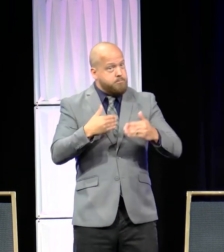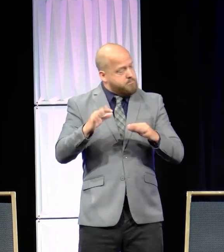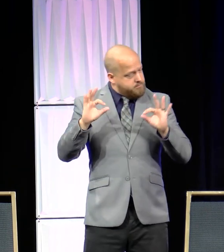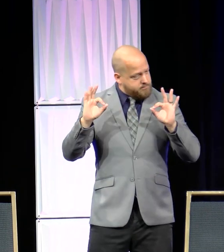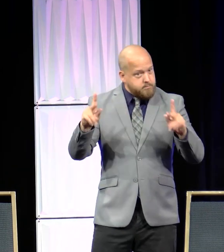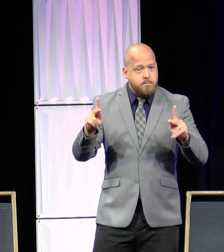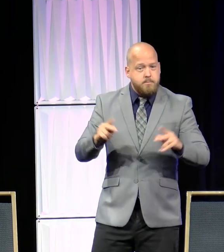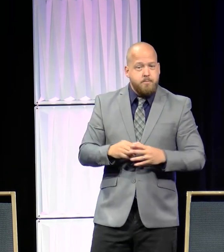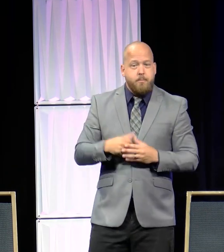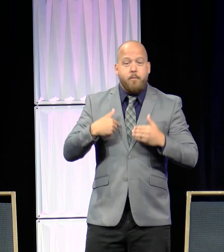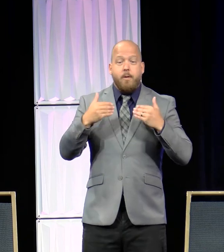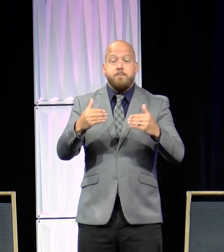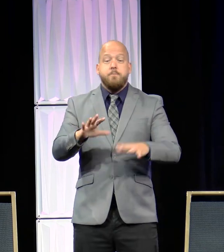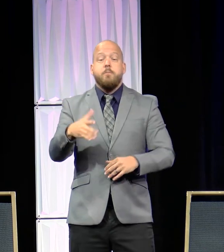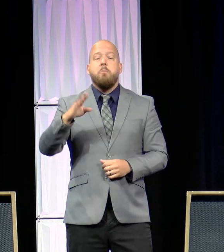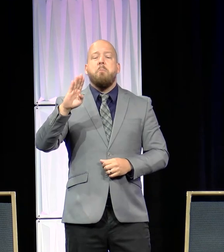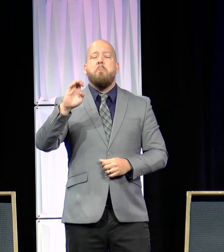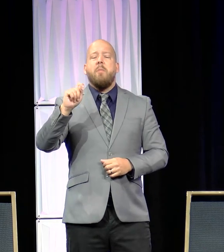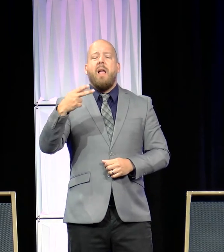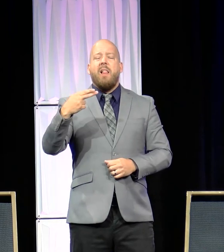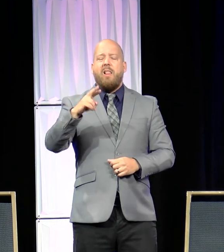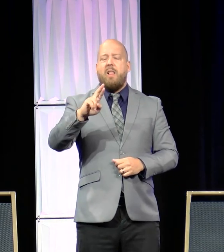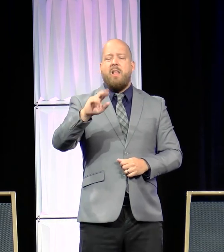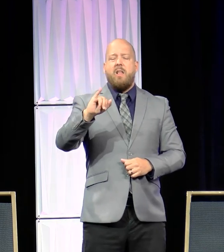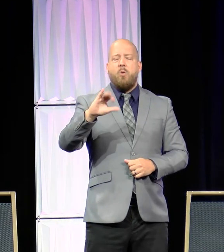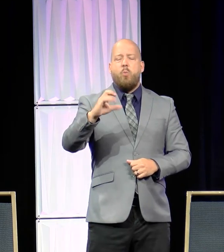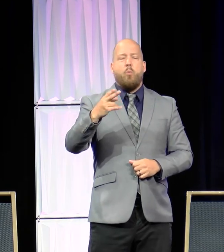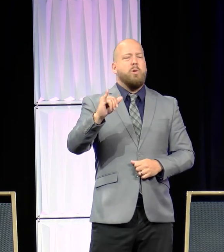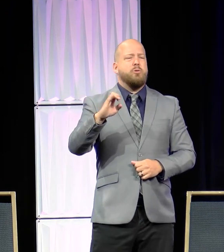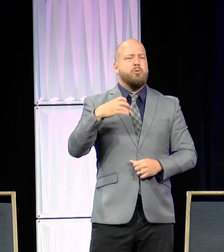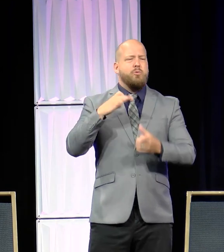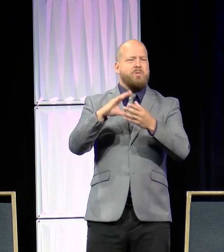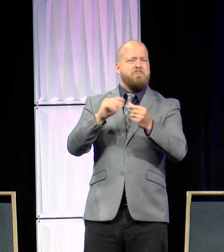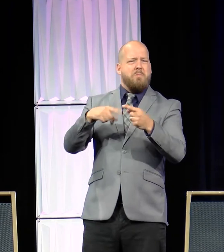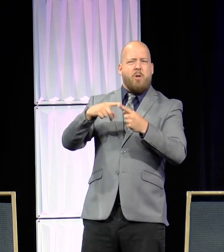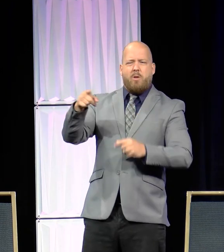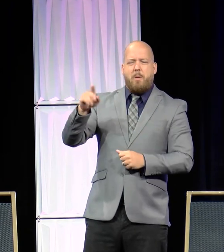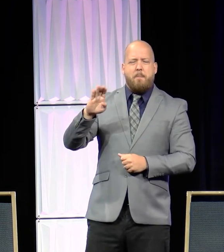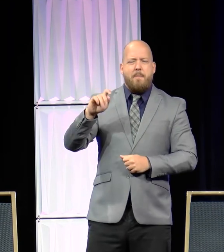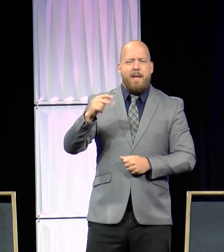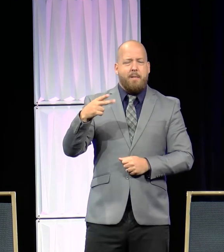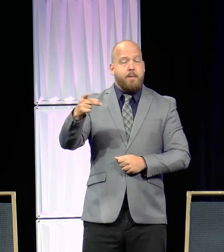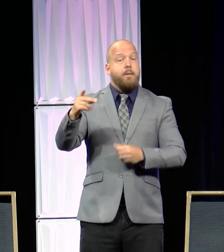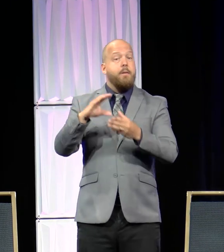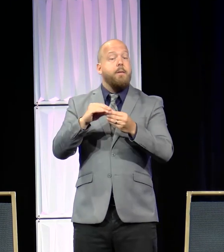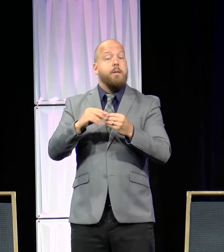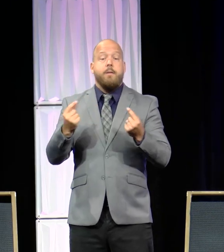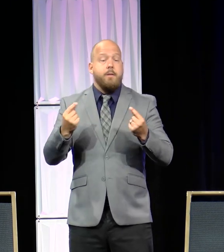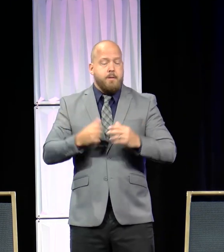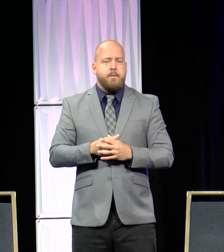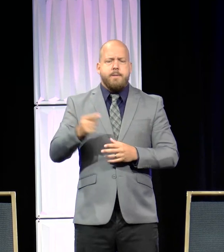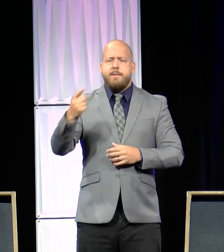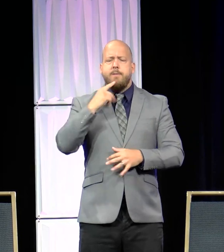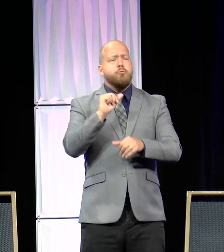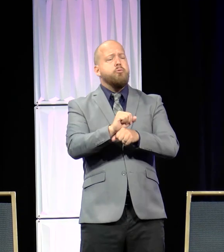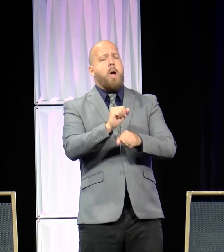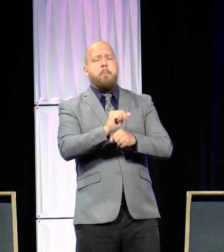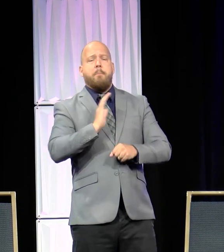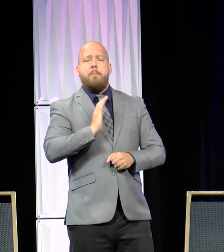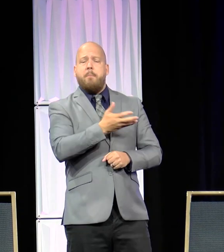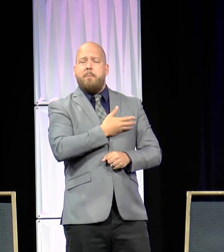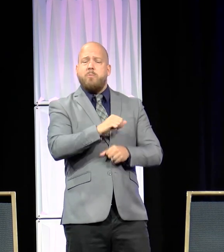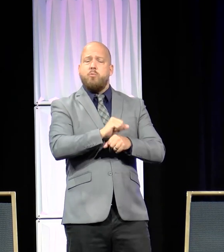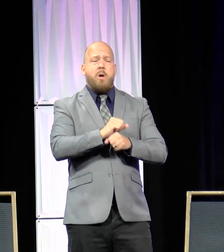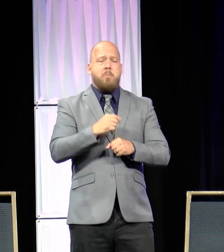said to me, she said, your job is to always speak truth to power. And she